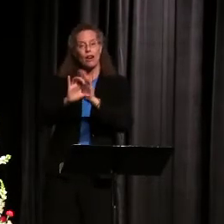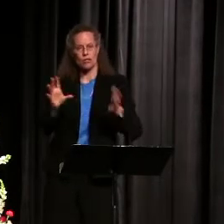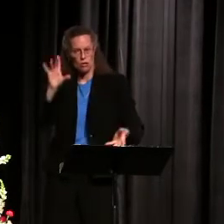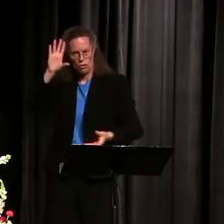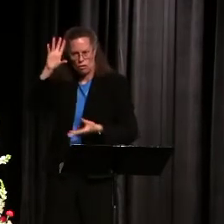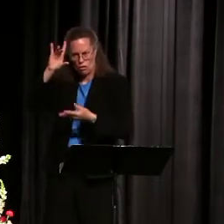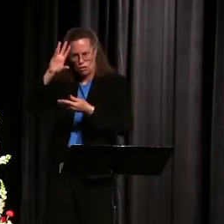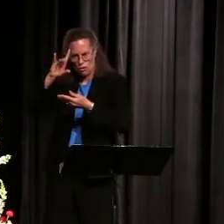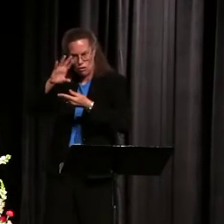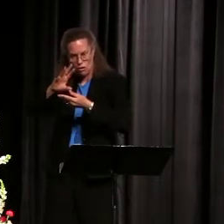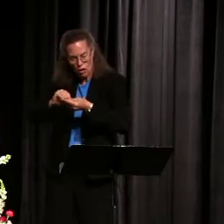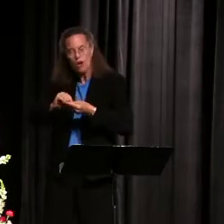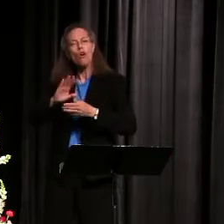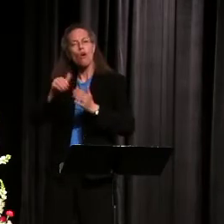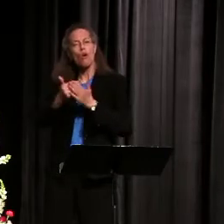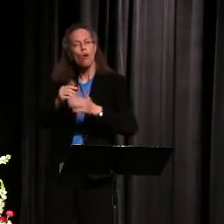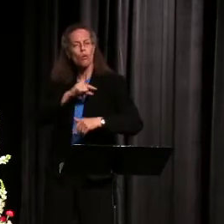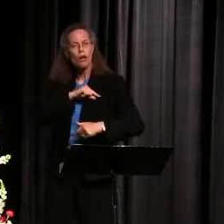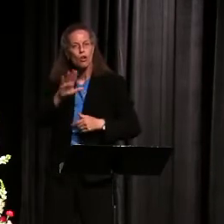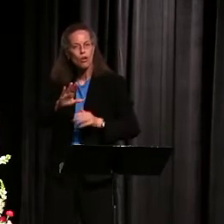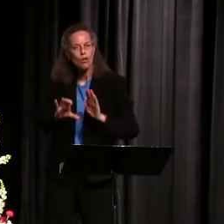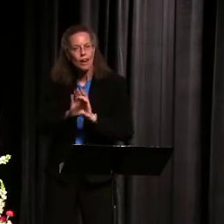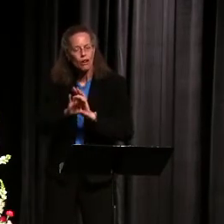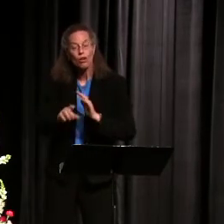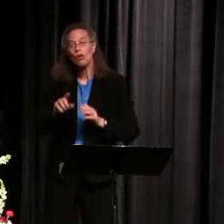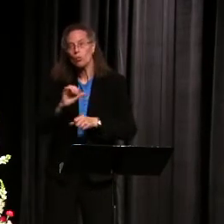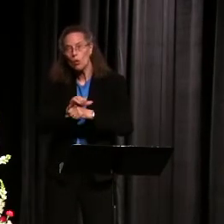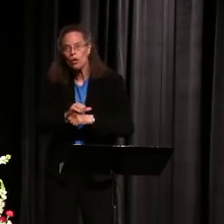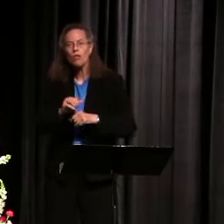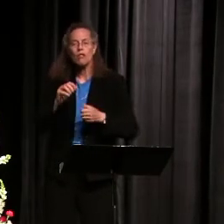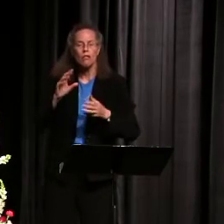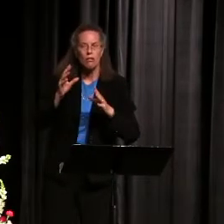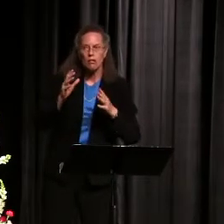quality of your effort in work, in relationships, and in life.